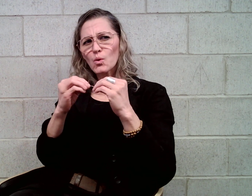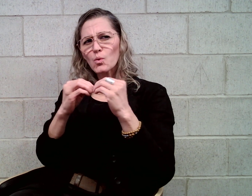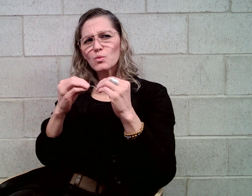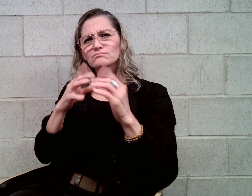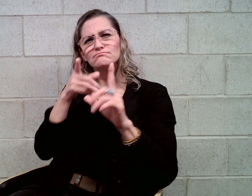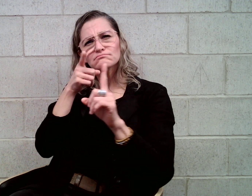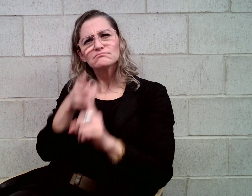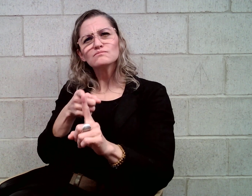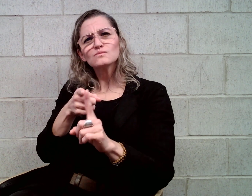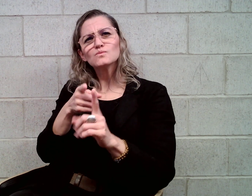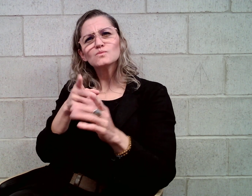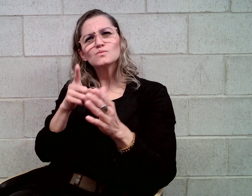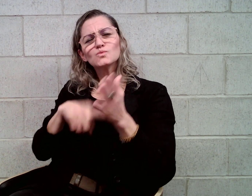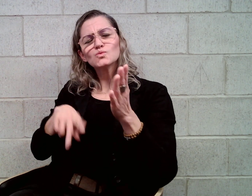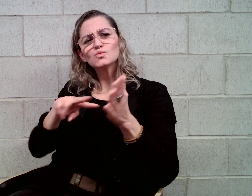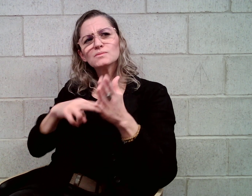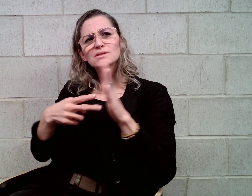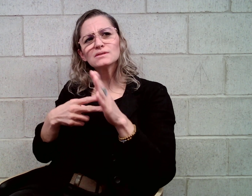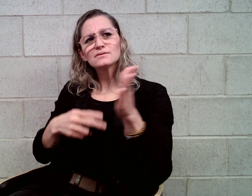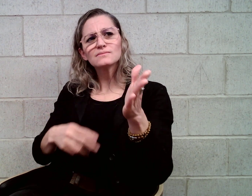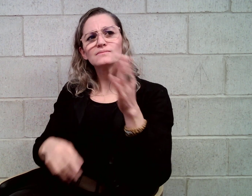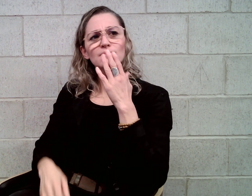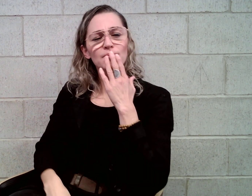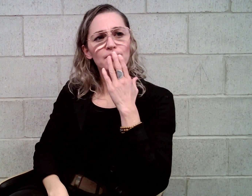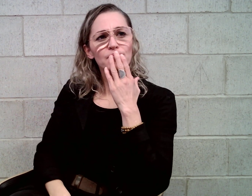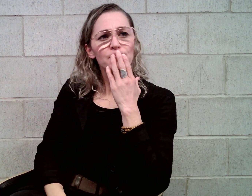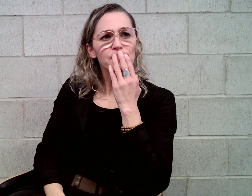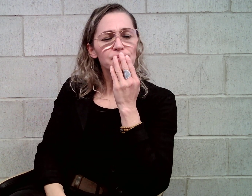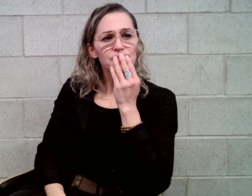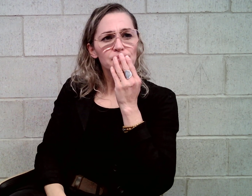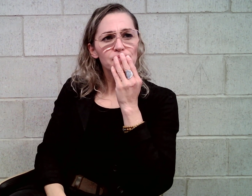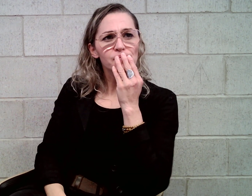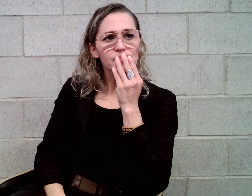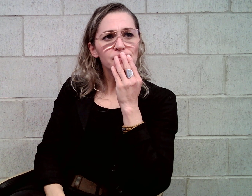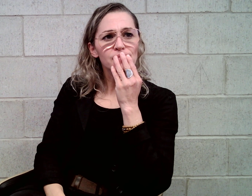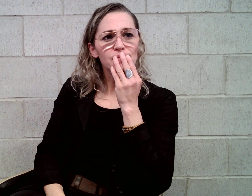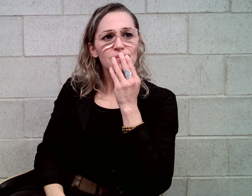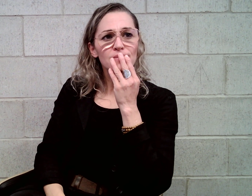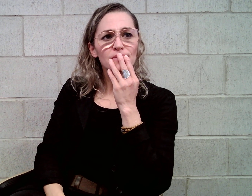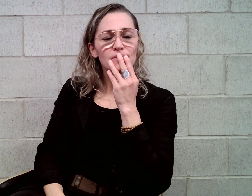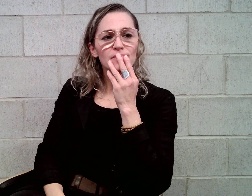yeah, I think I know what you're getting at, but can you expand on the question a little bit? Totally.